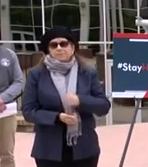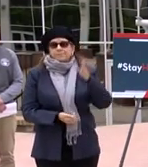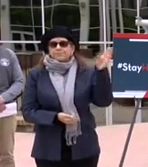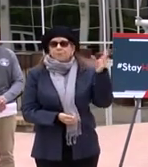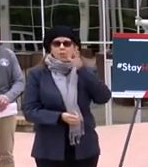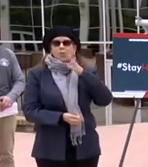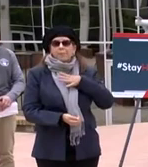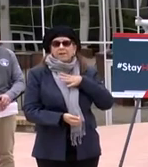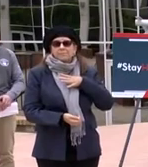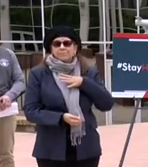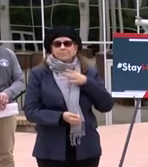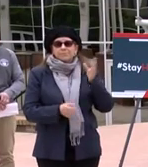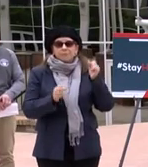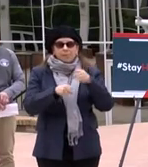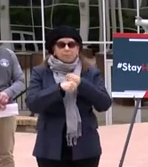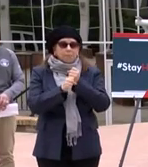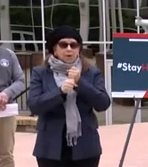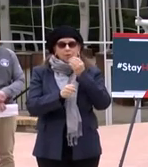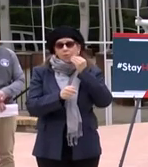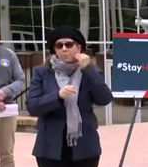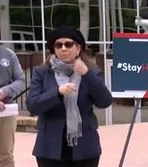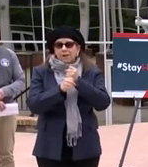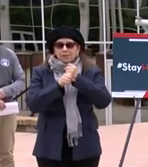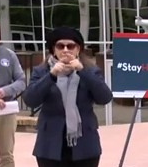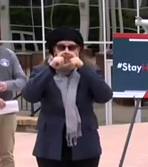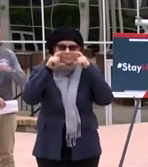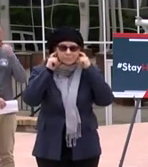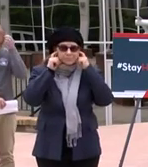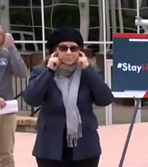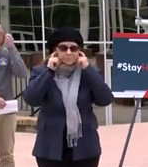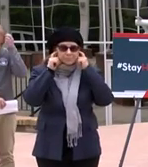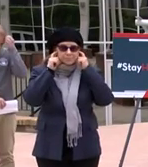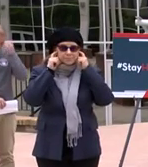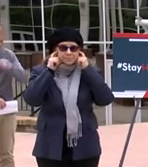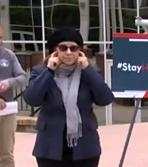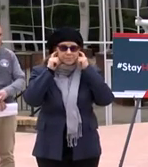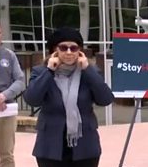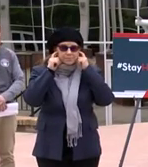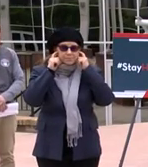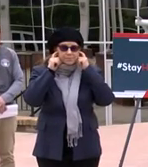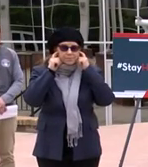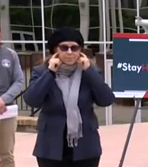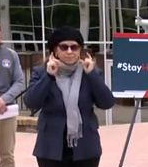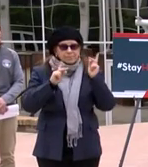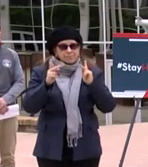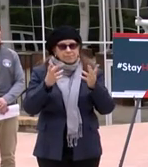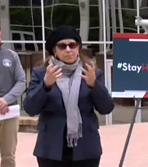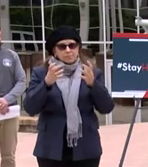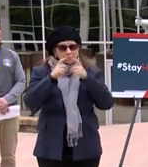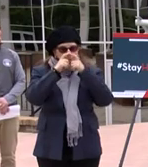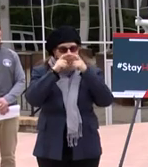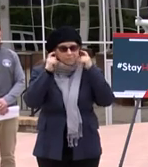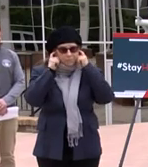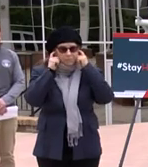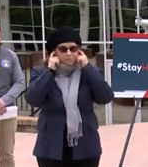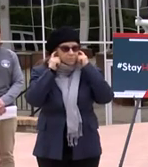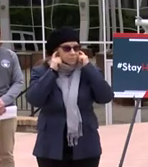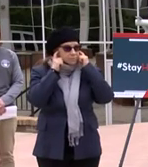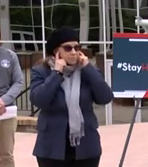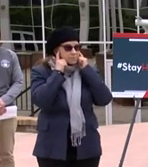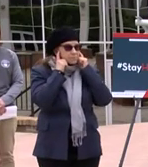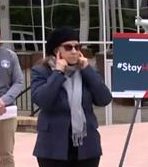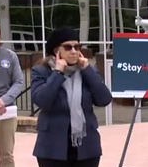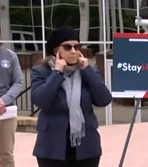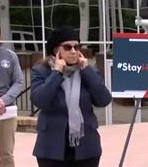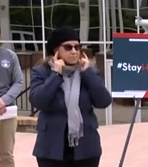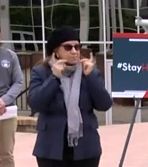just civilians going around for essential business, and people want to be wearing masks, or they can't purchase